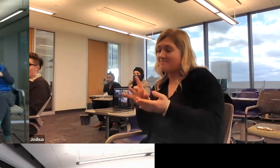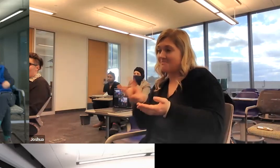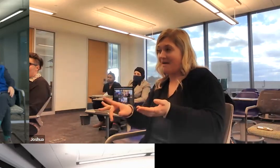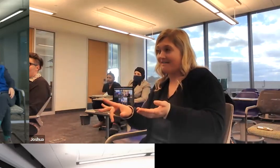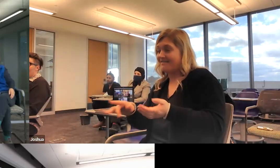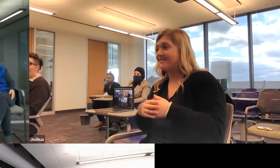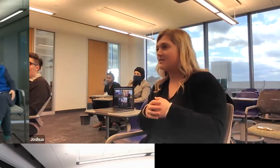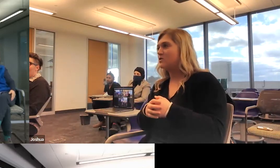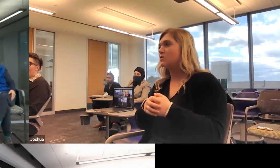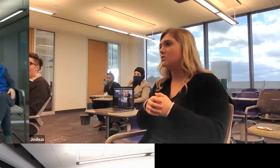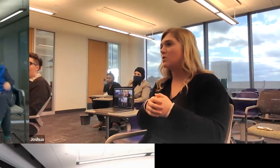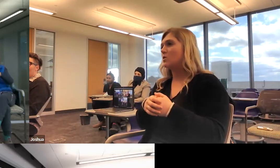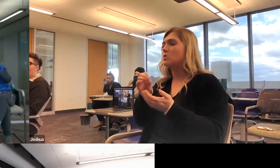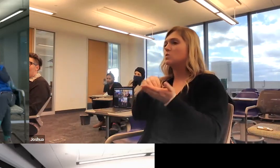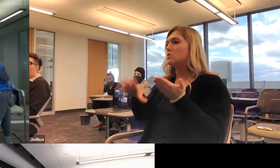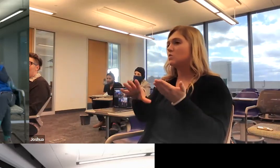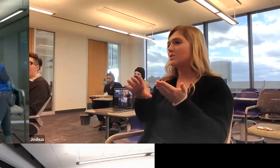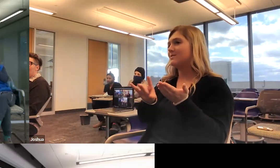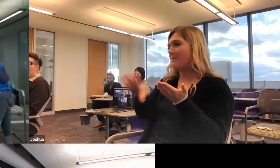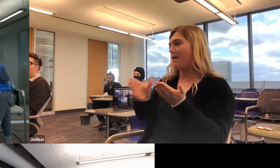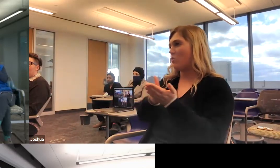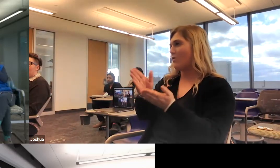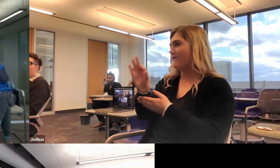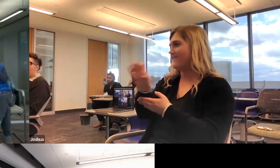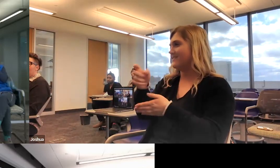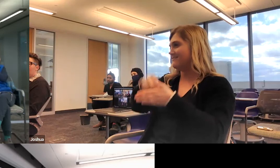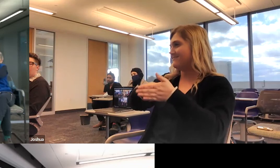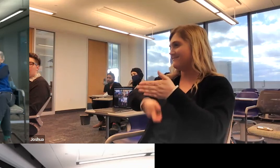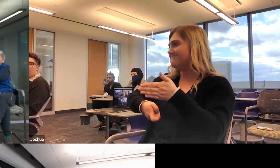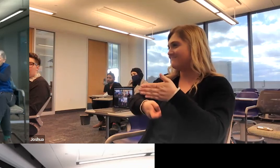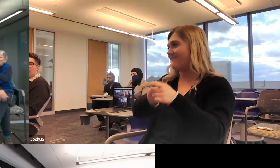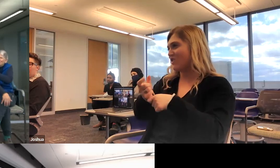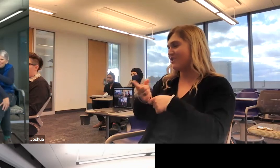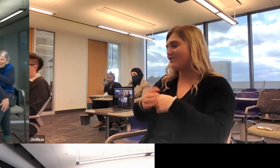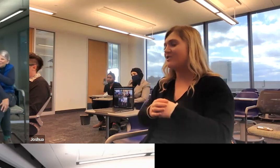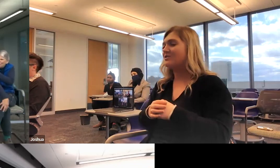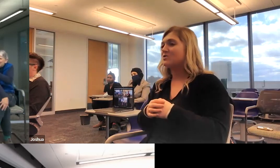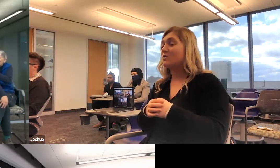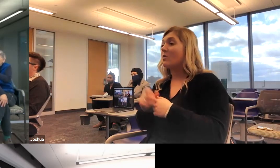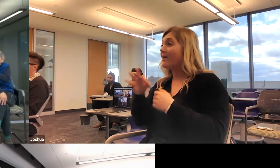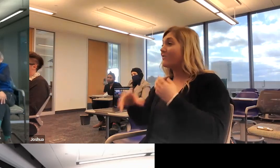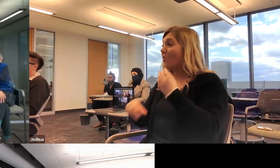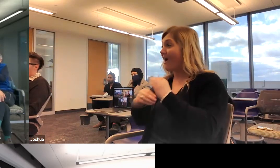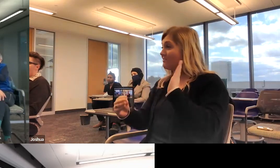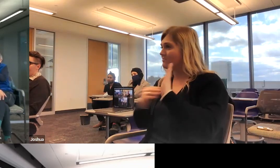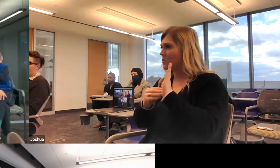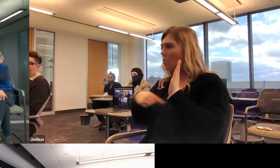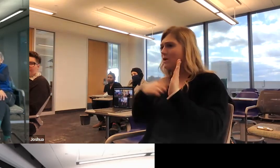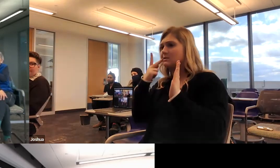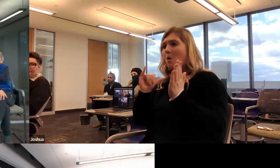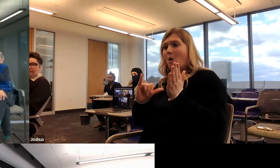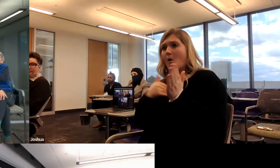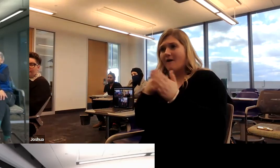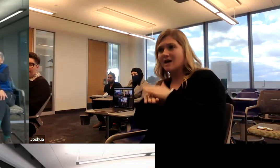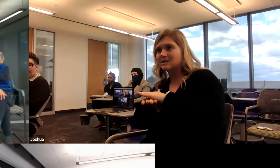The students pay for it out of their student fee. But you know, adding that, if we see that's